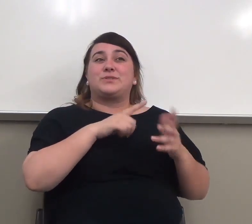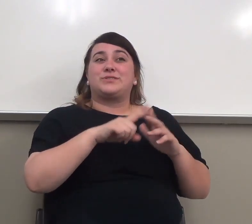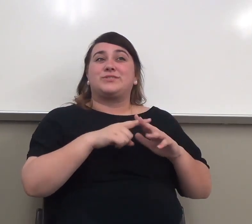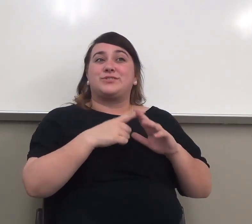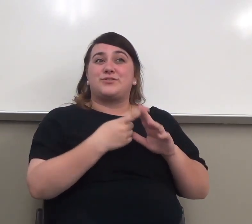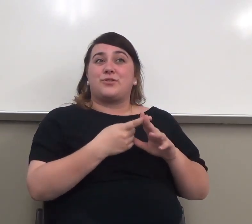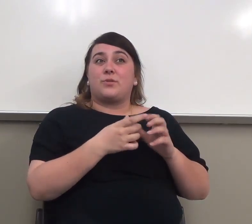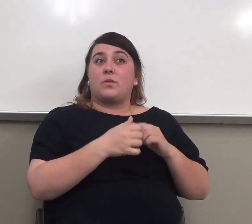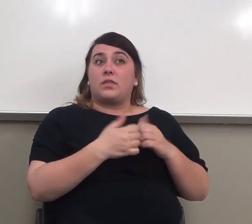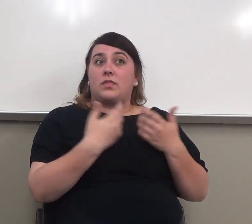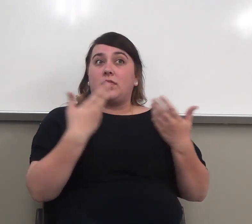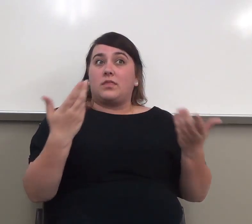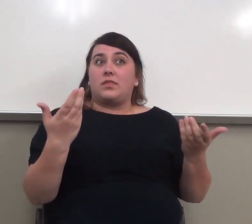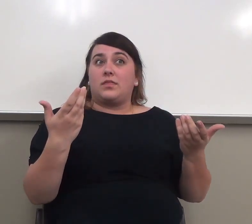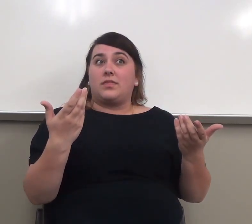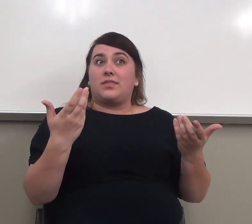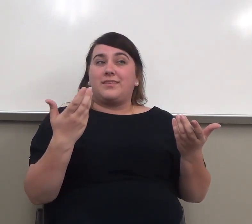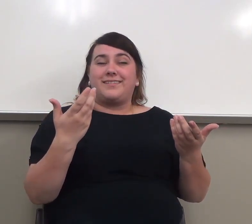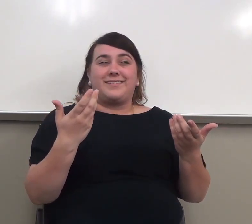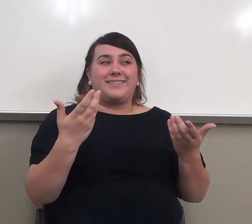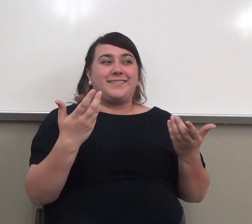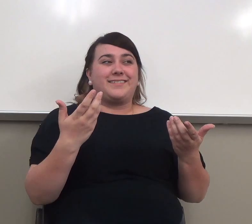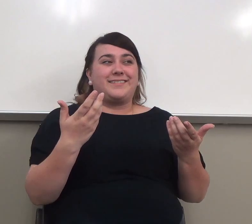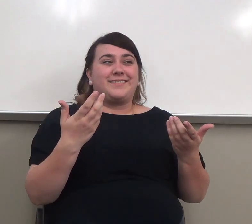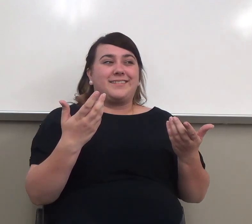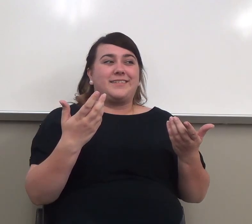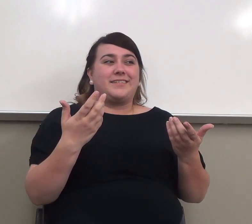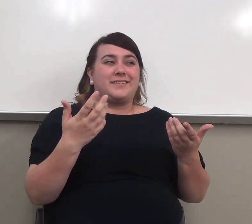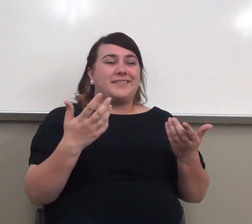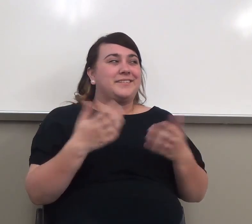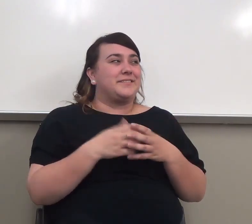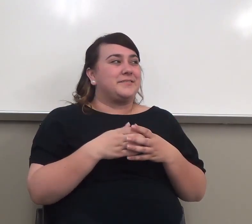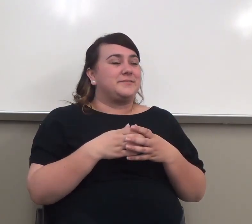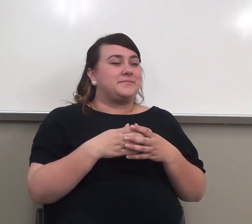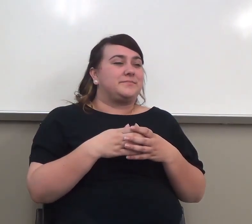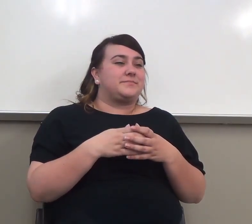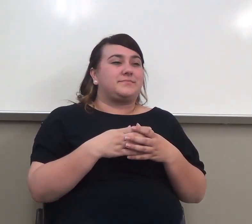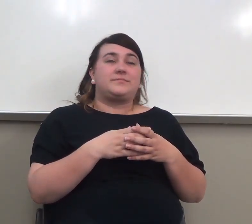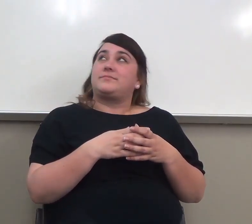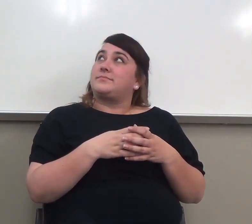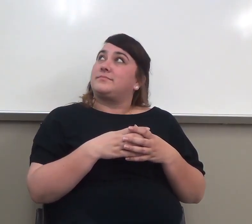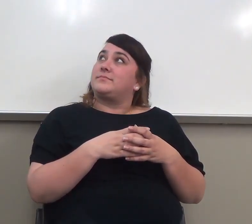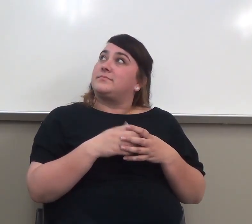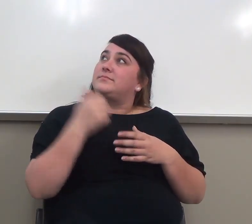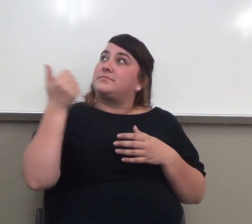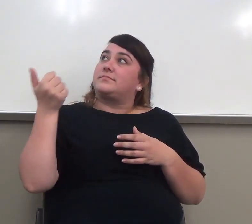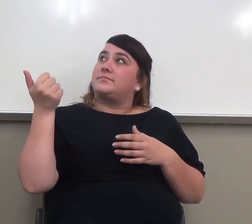do have homework in the book tonight. So as you can probably